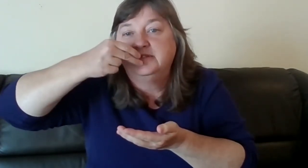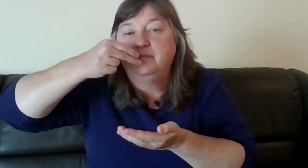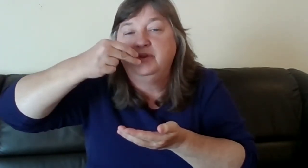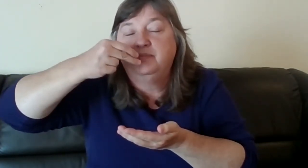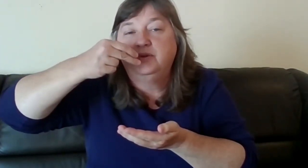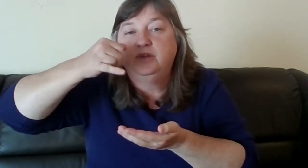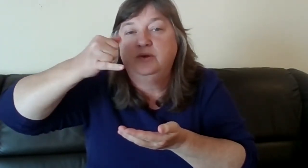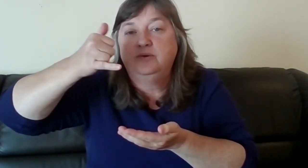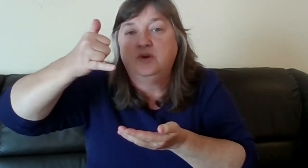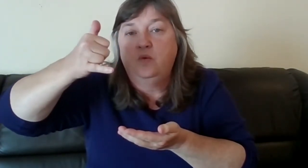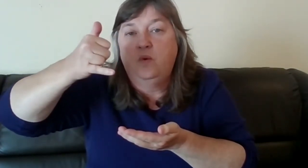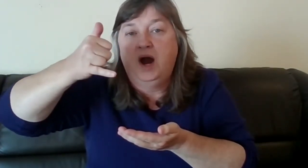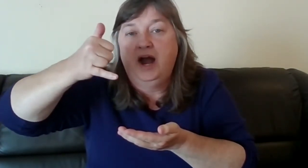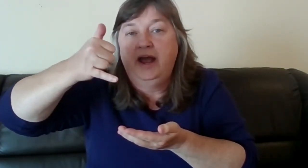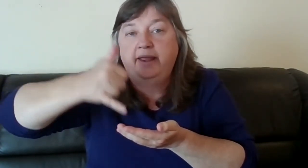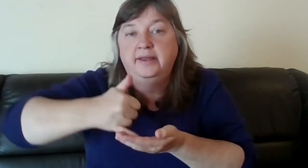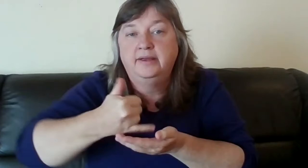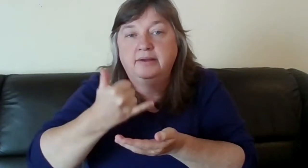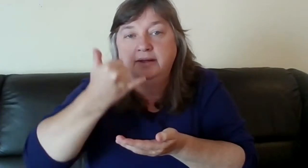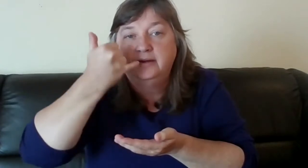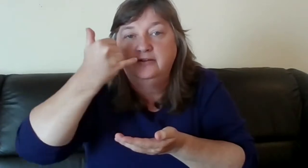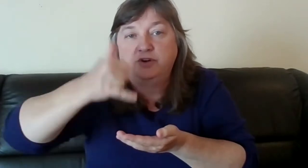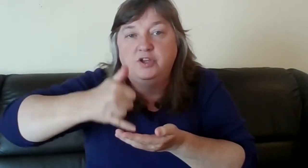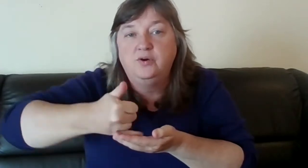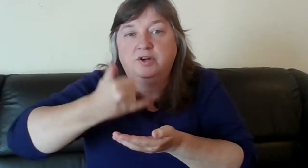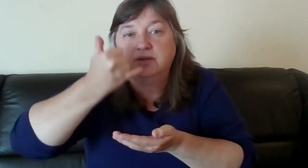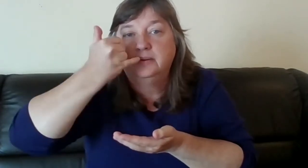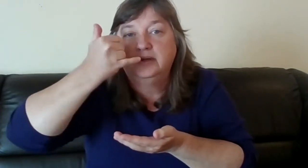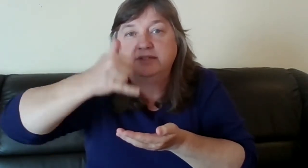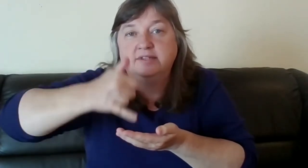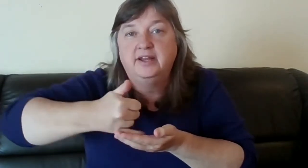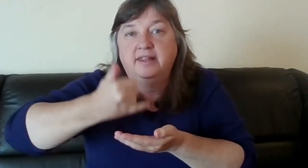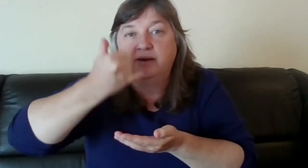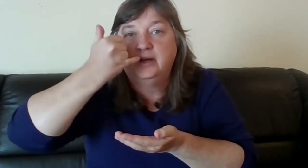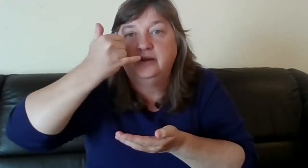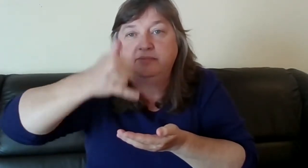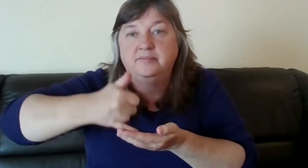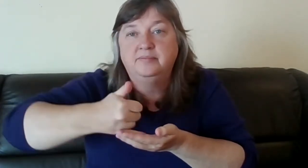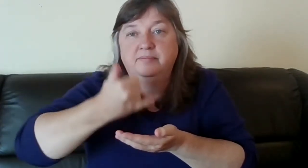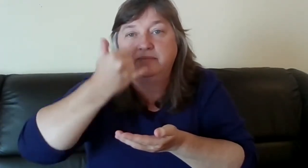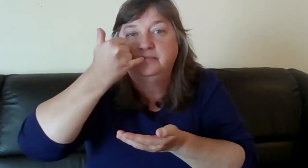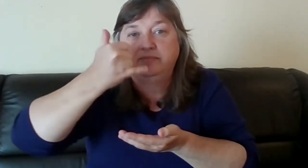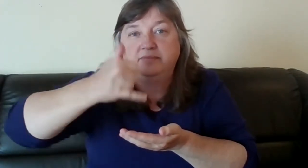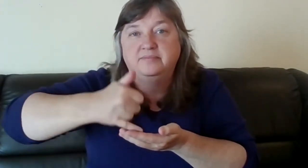Some people use a Y for yogurt and sign that way.